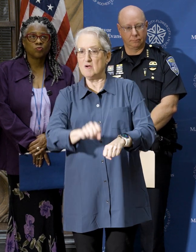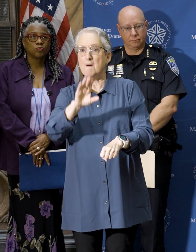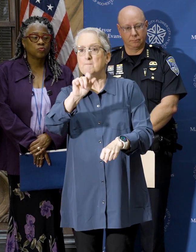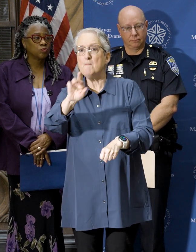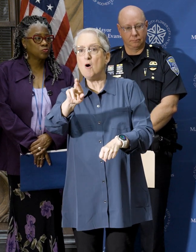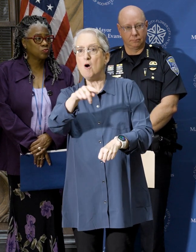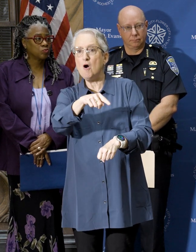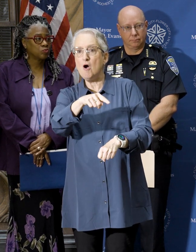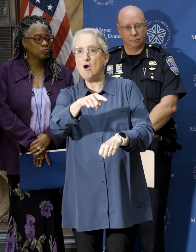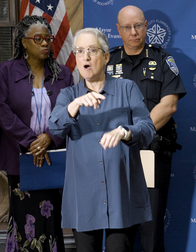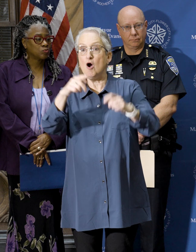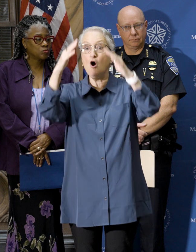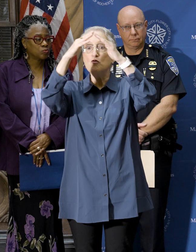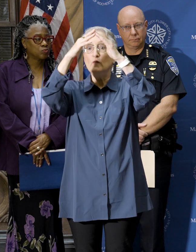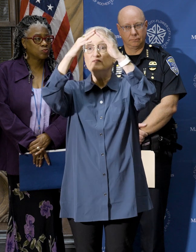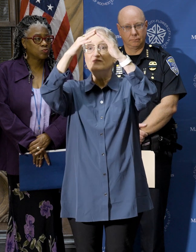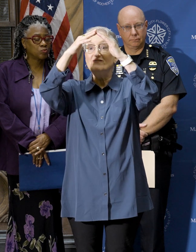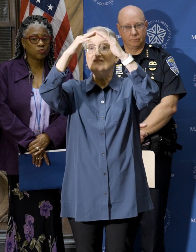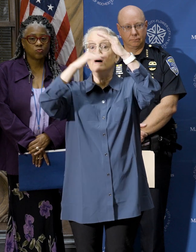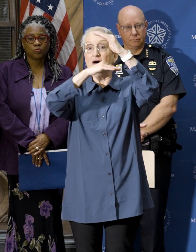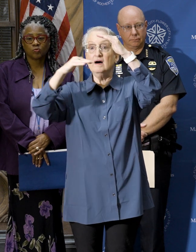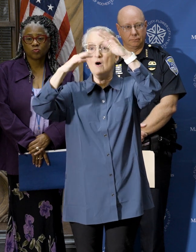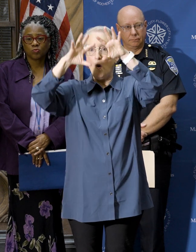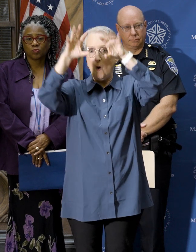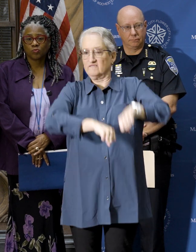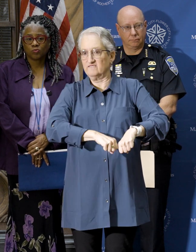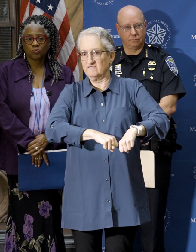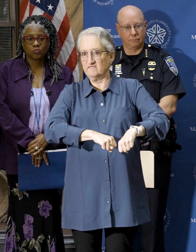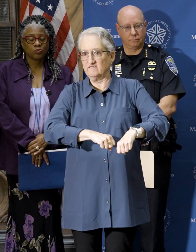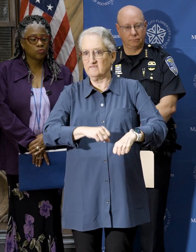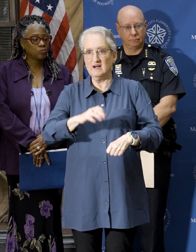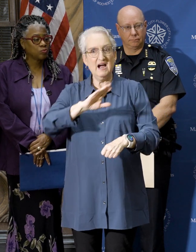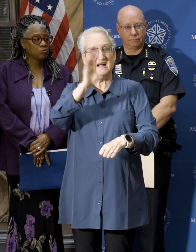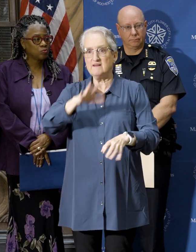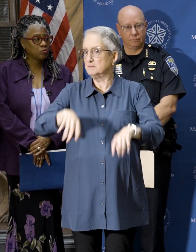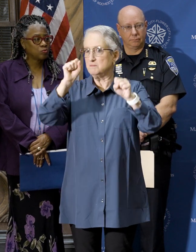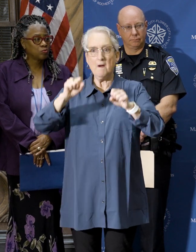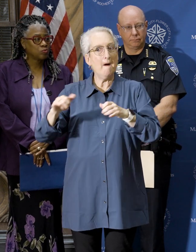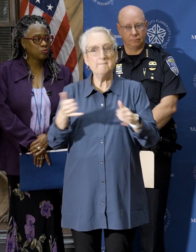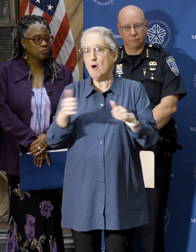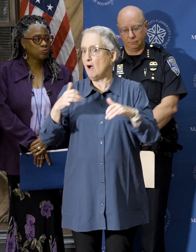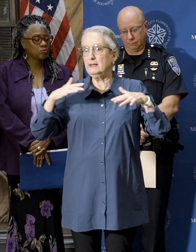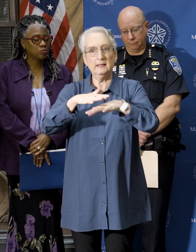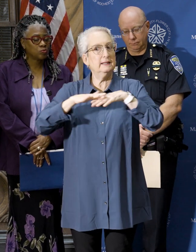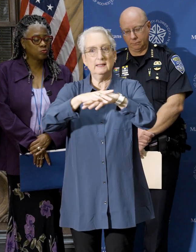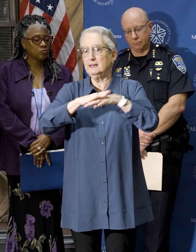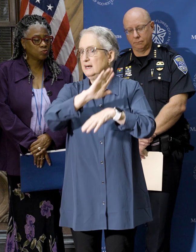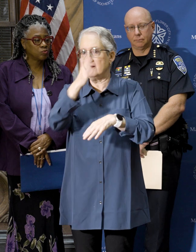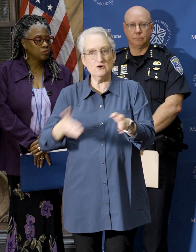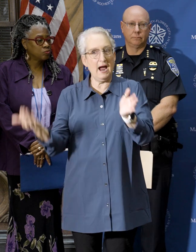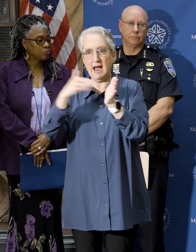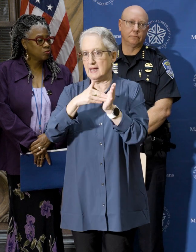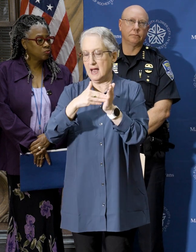and never hold nightclub-like parties at that premises again. Another example of how we've used the emergency